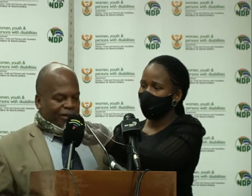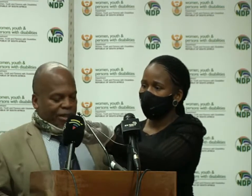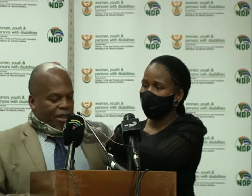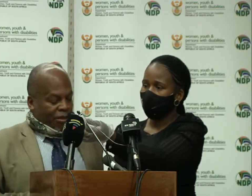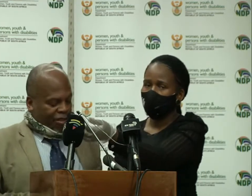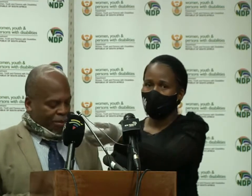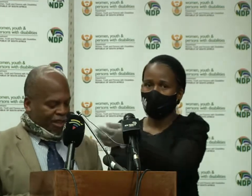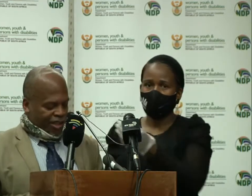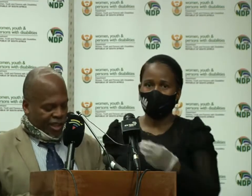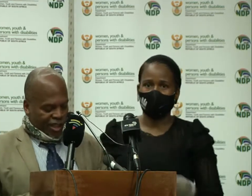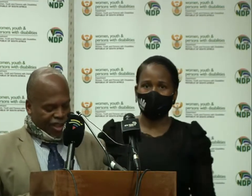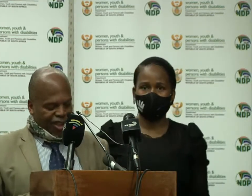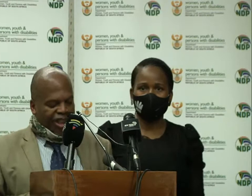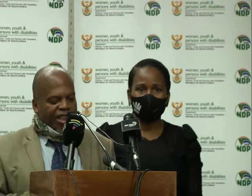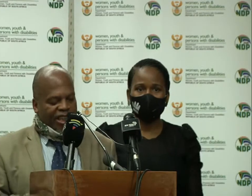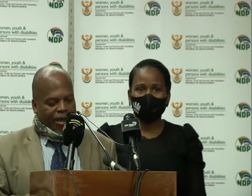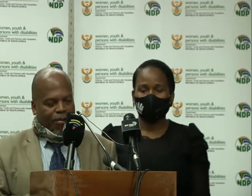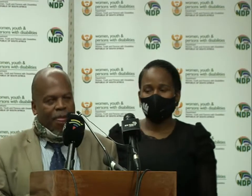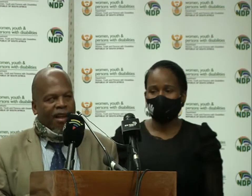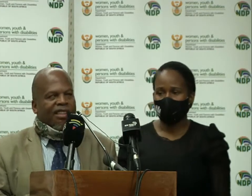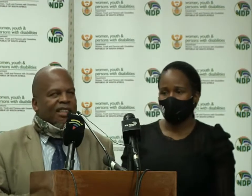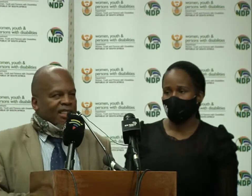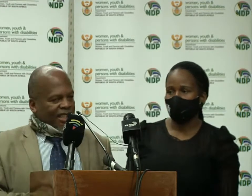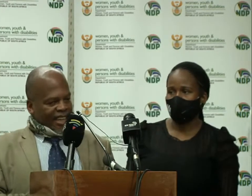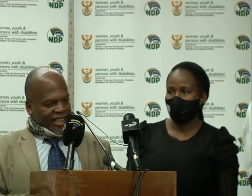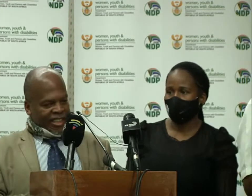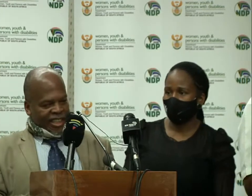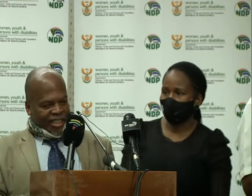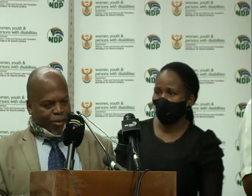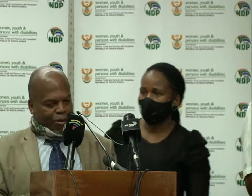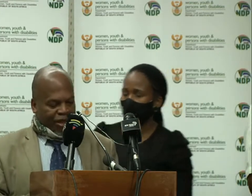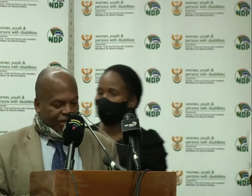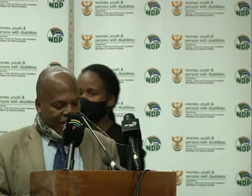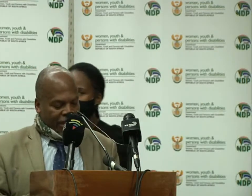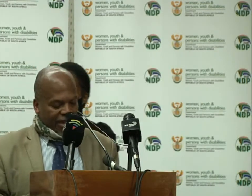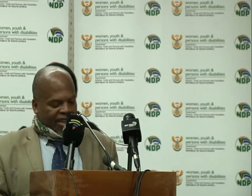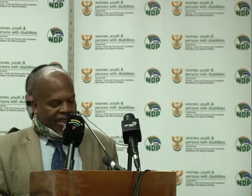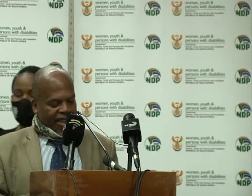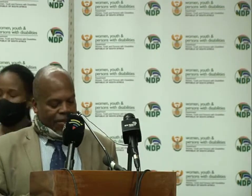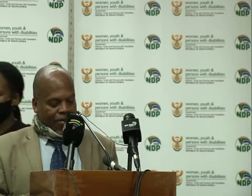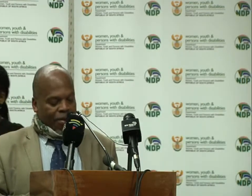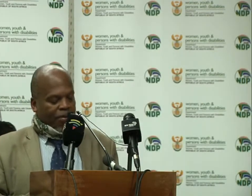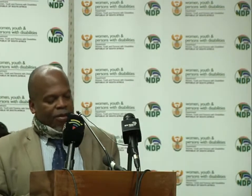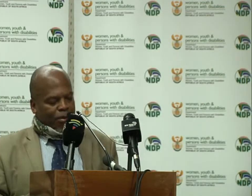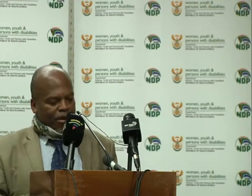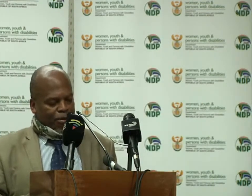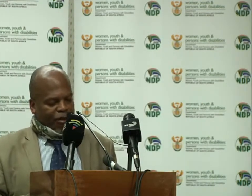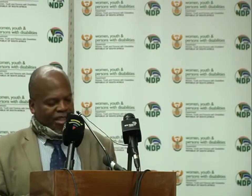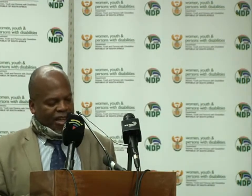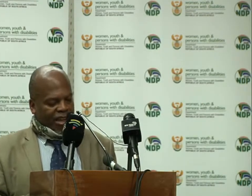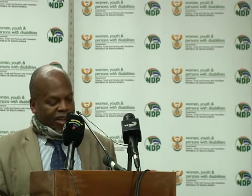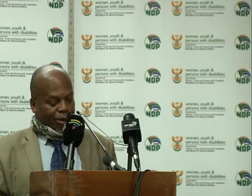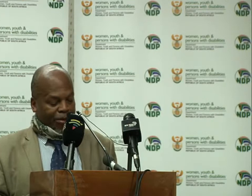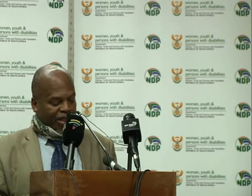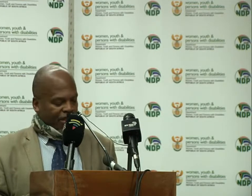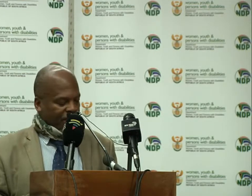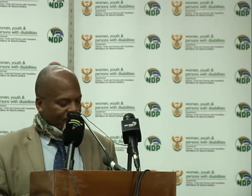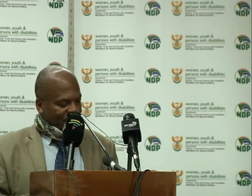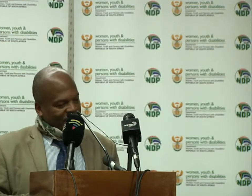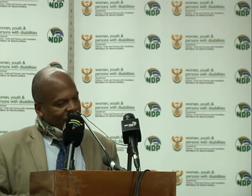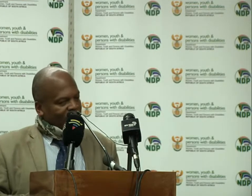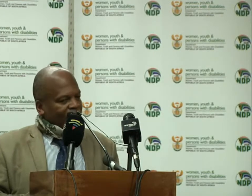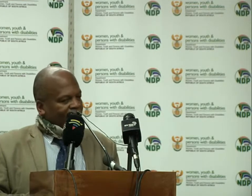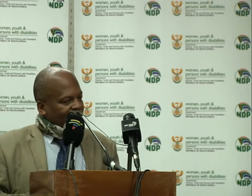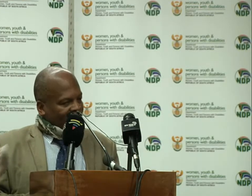Thank you very much, DG and Deputy Minister Professor Hlengiwe Mkhize.